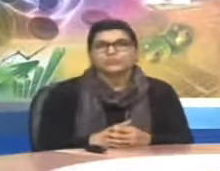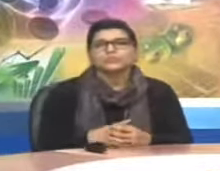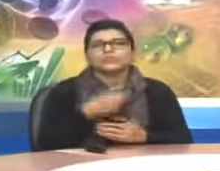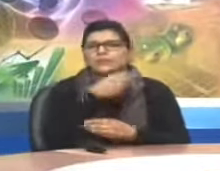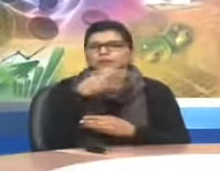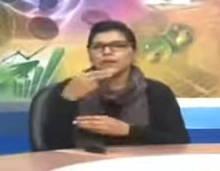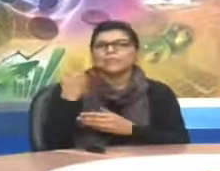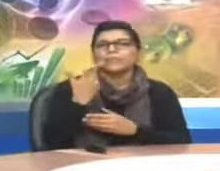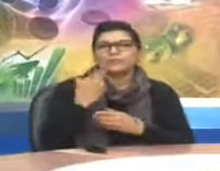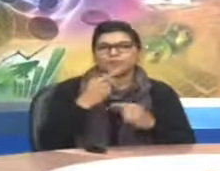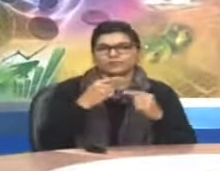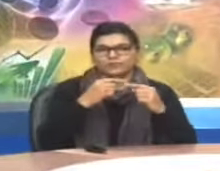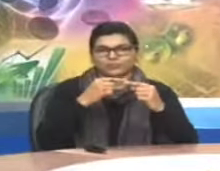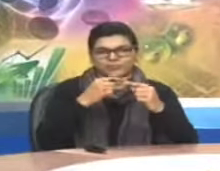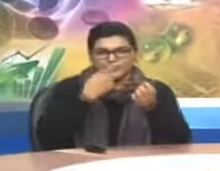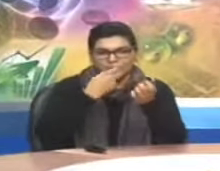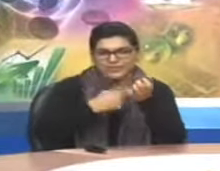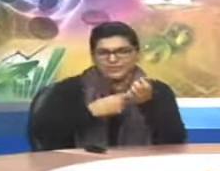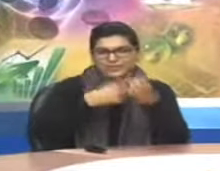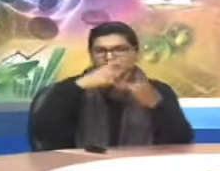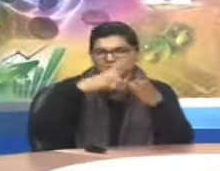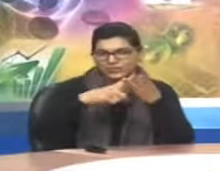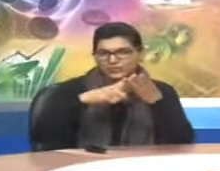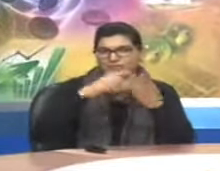Now, you can see on the screen another image,